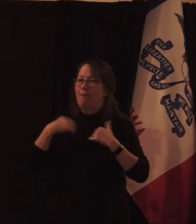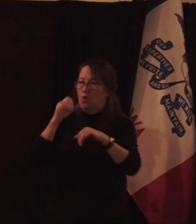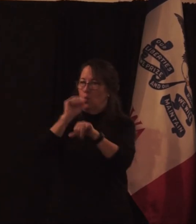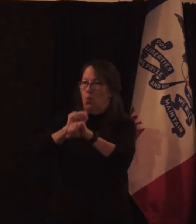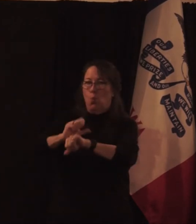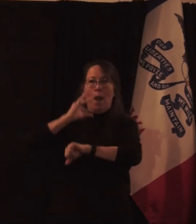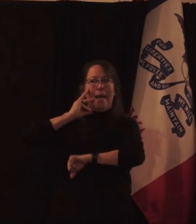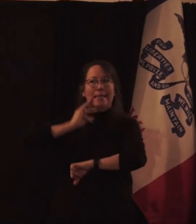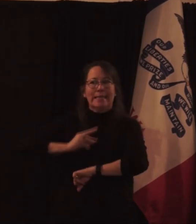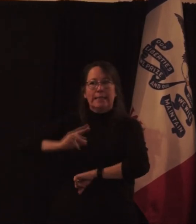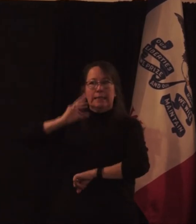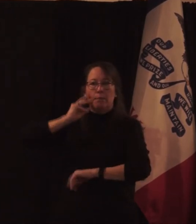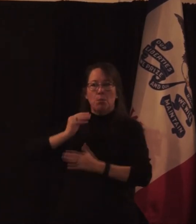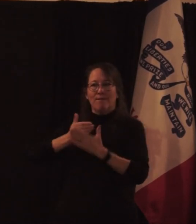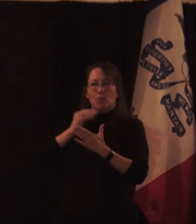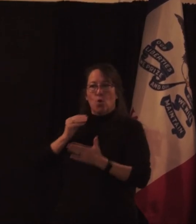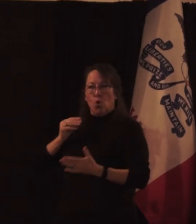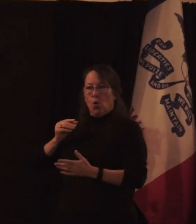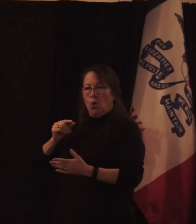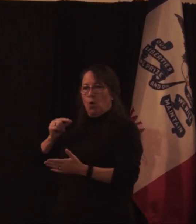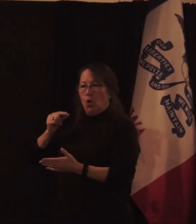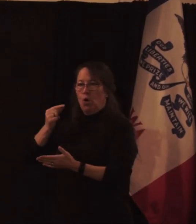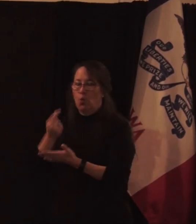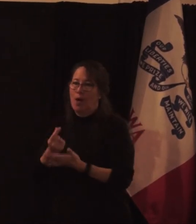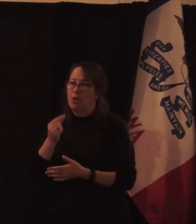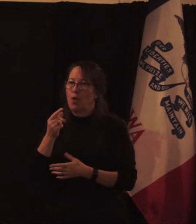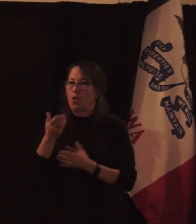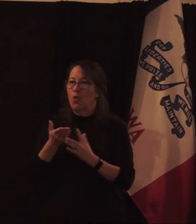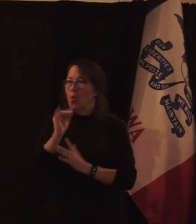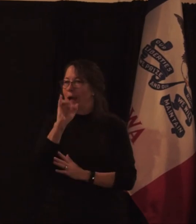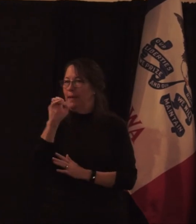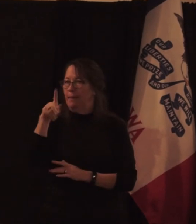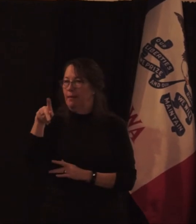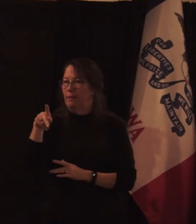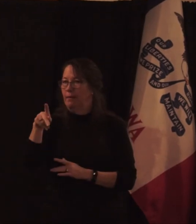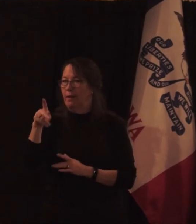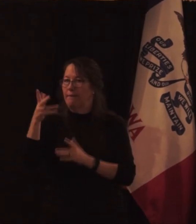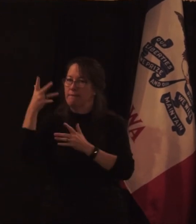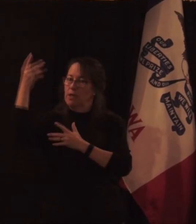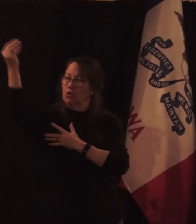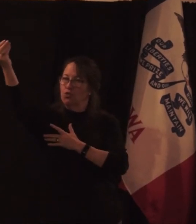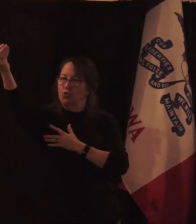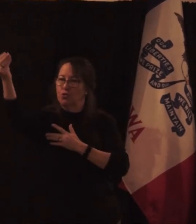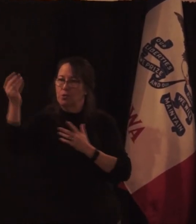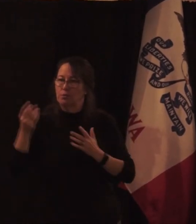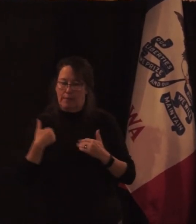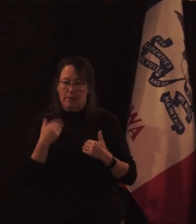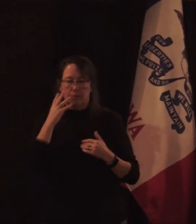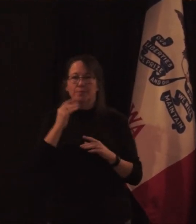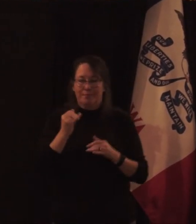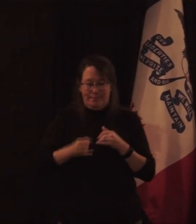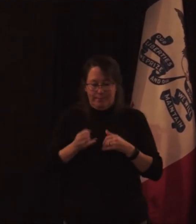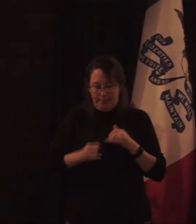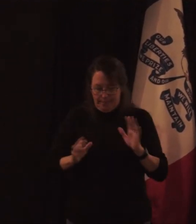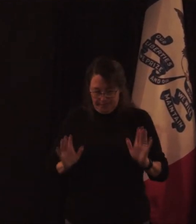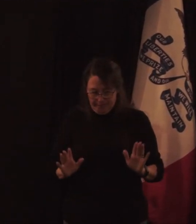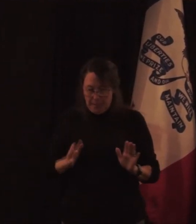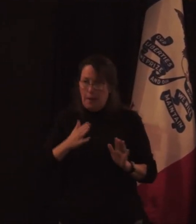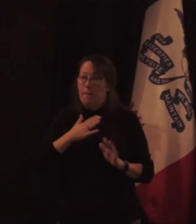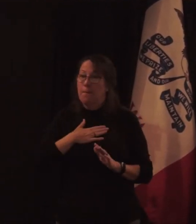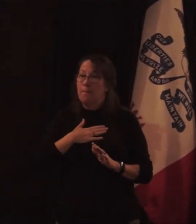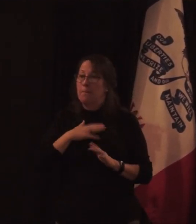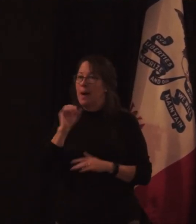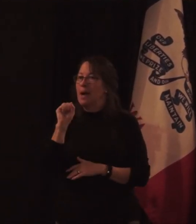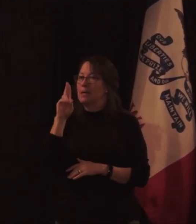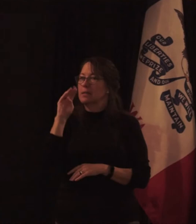work experience before they finish their IEPs in school and go out. Lastly, I want to say about my